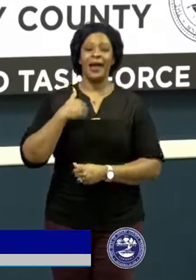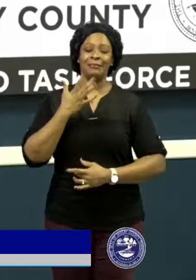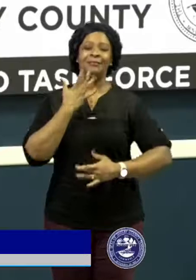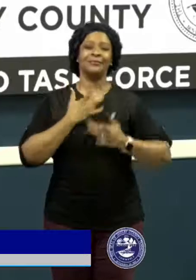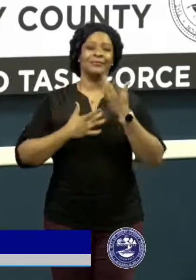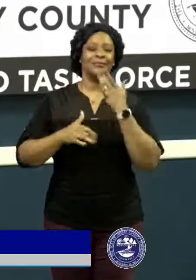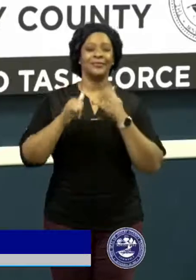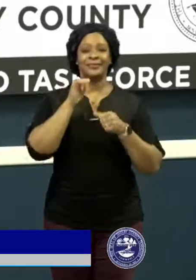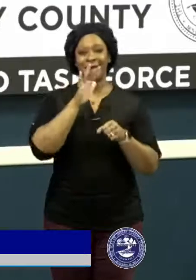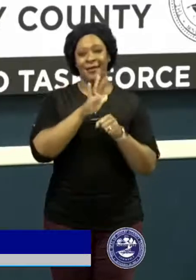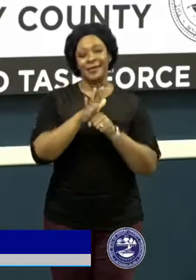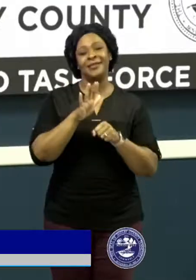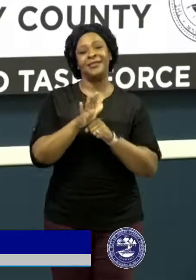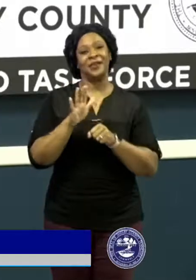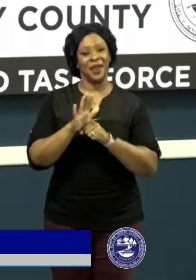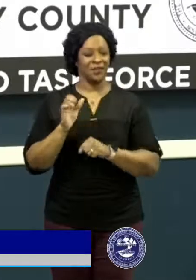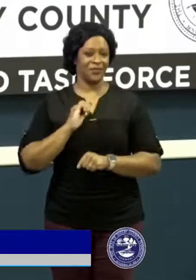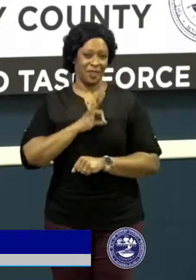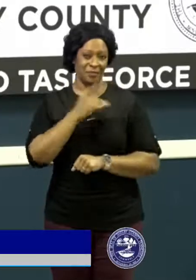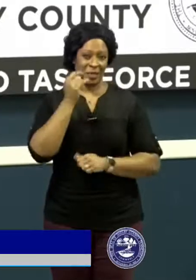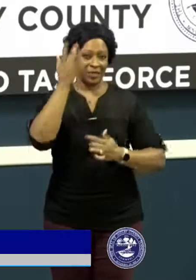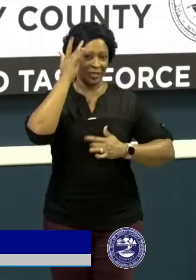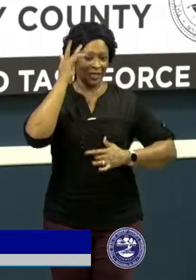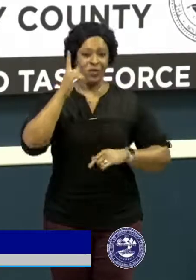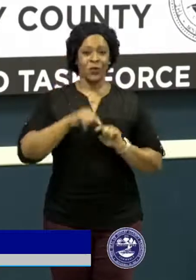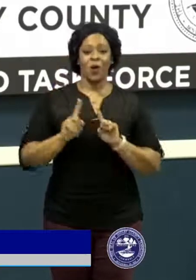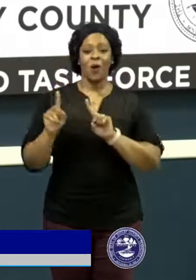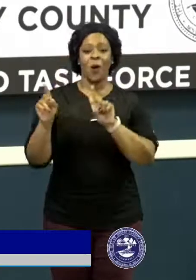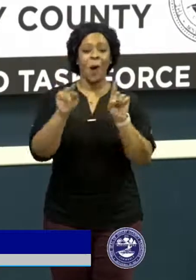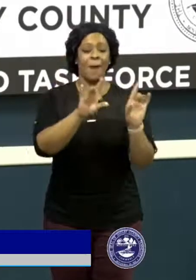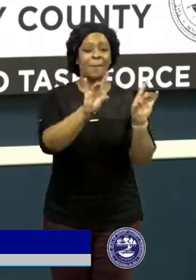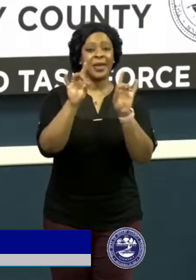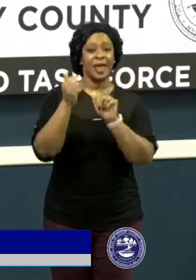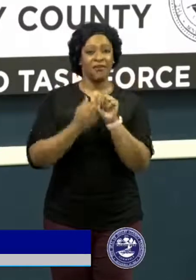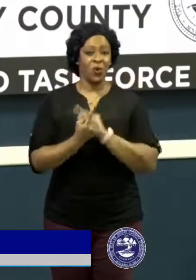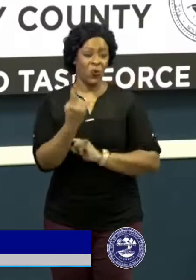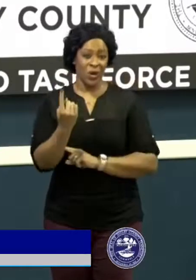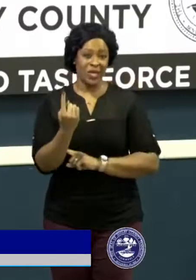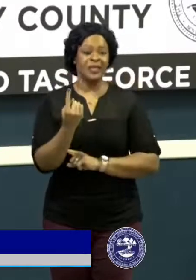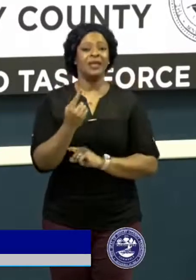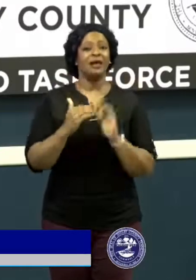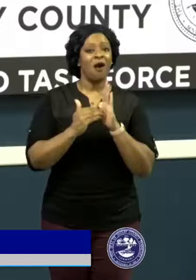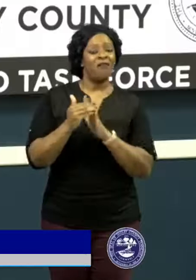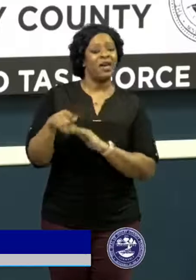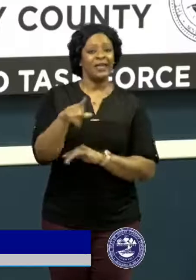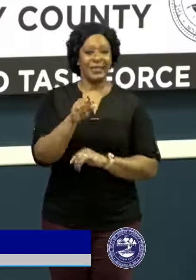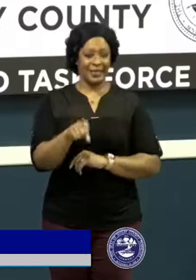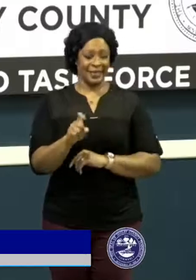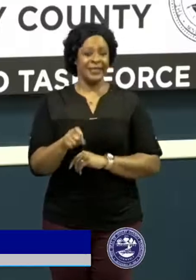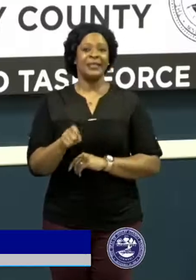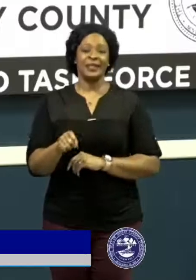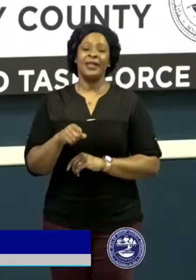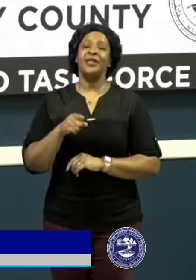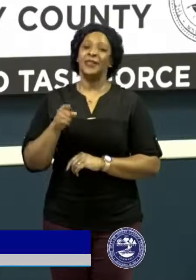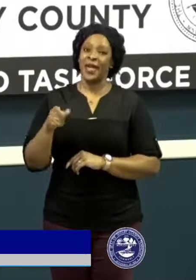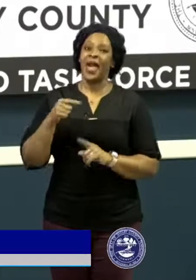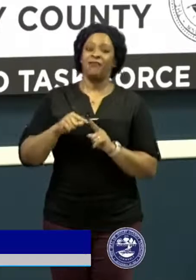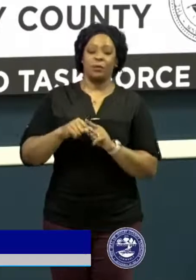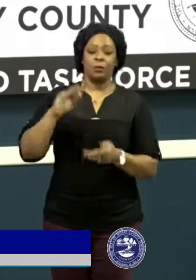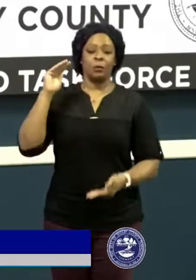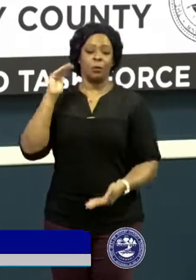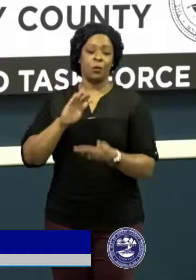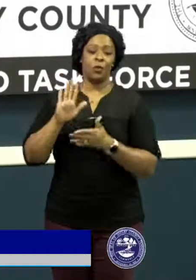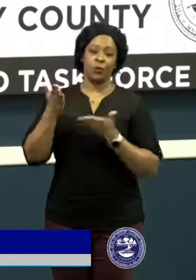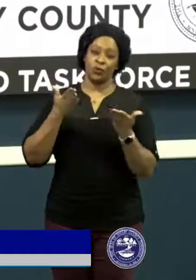dramatic impact on their drivers, which means that we can't get around to see everybody as often as they need to, so they're having to scale back